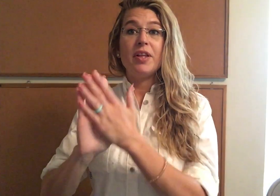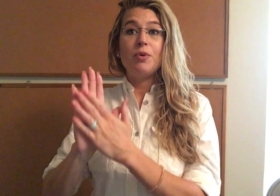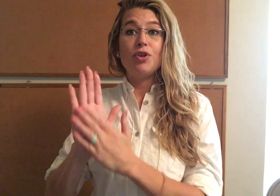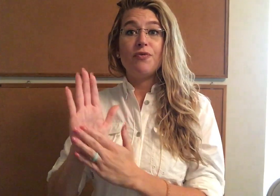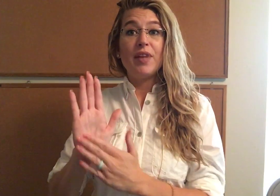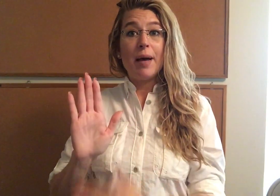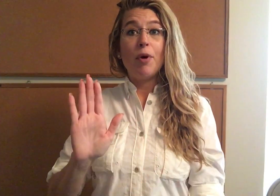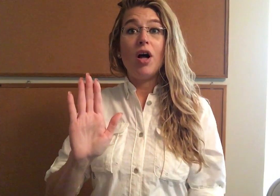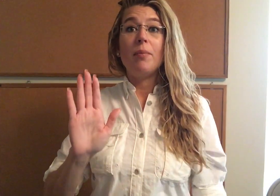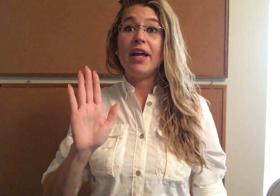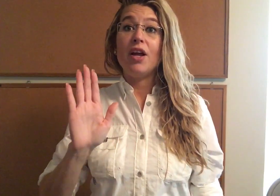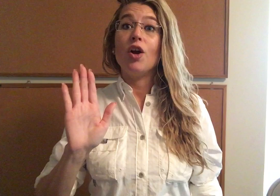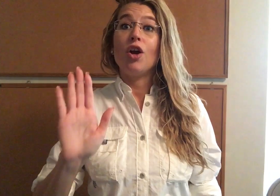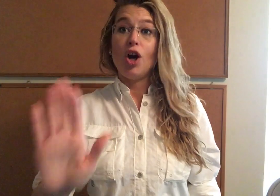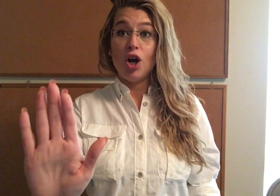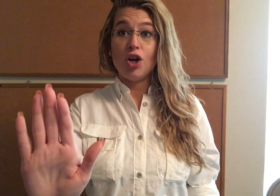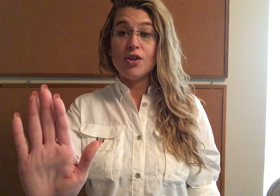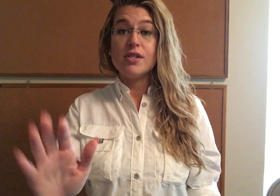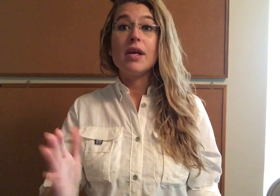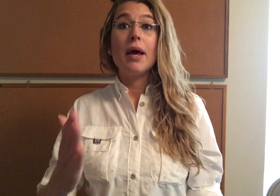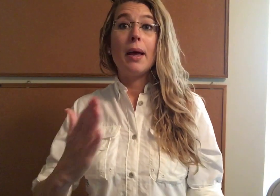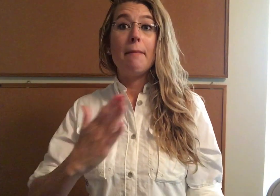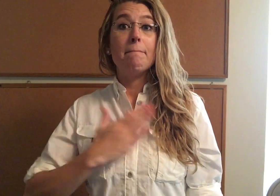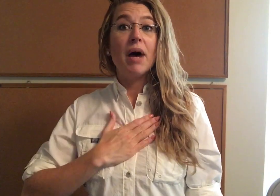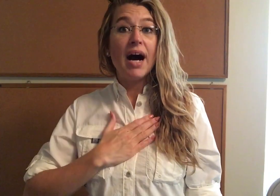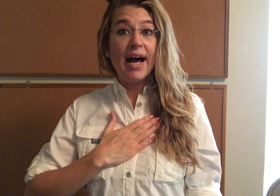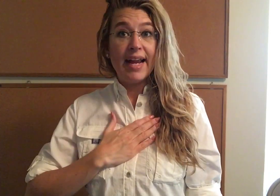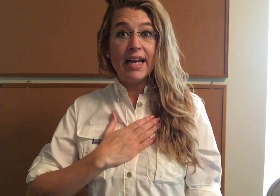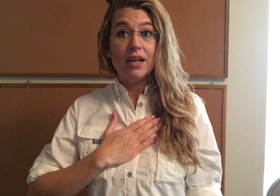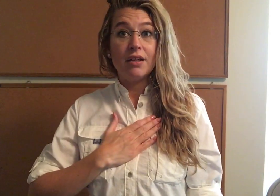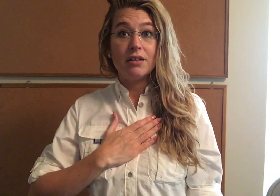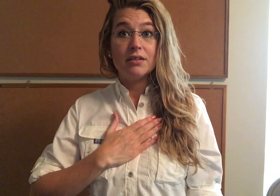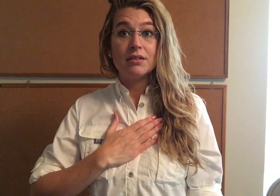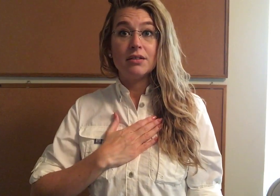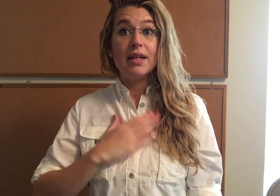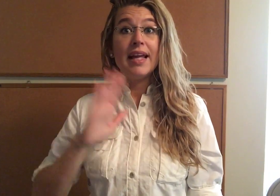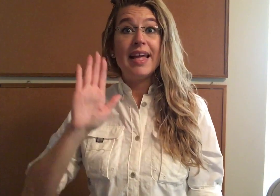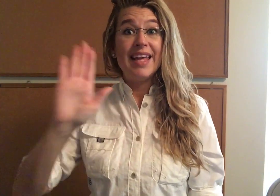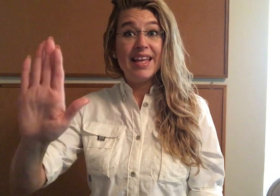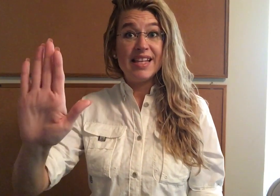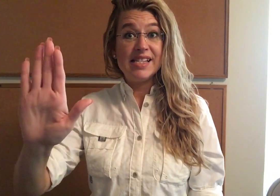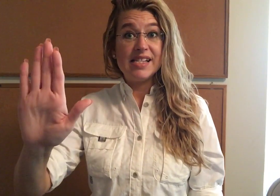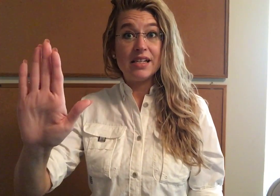will do a flat palm like hers, mine, his,